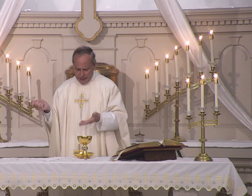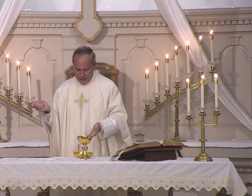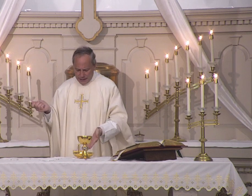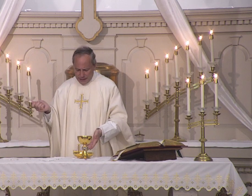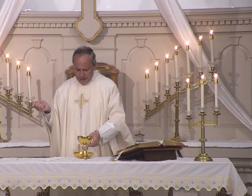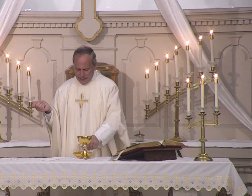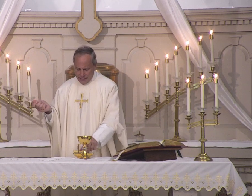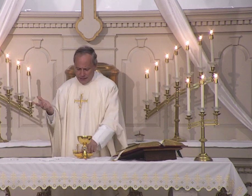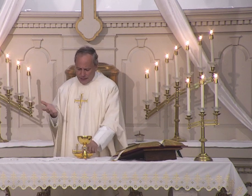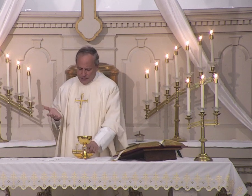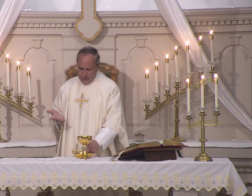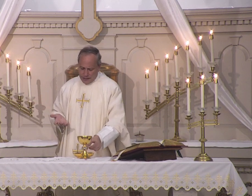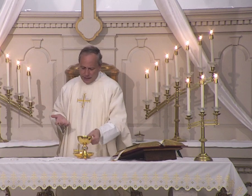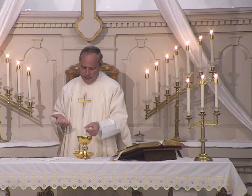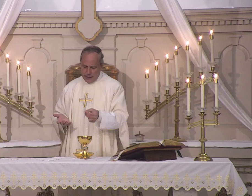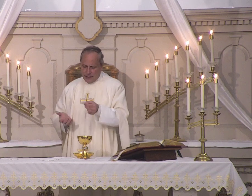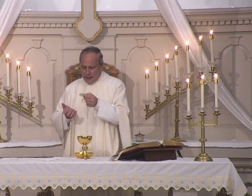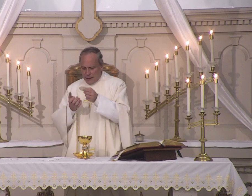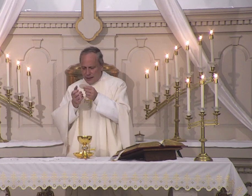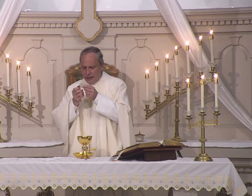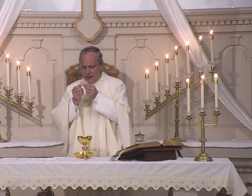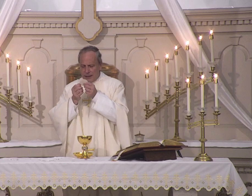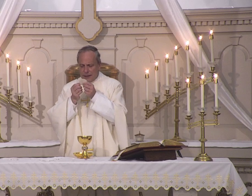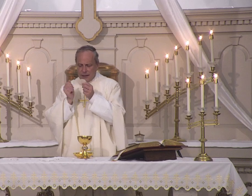his disciples, saying,